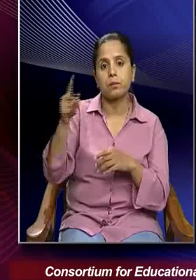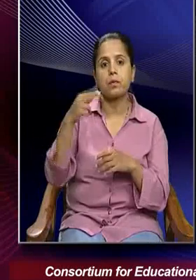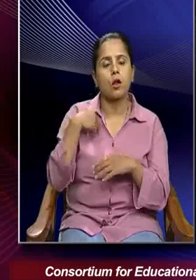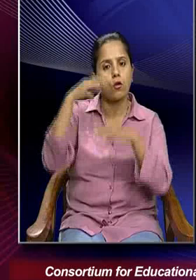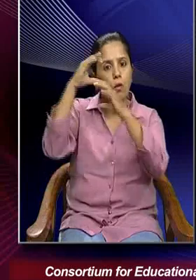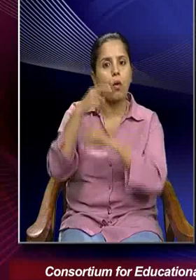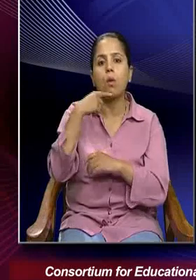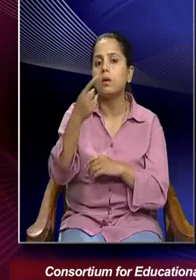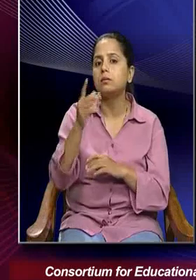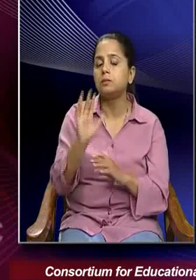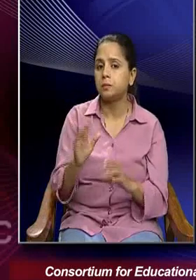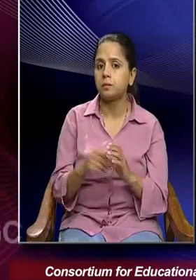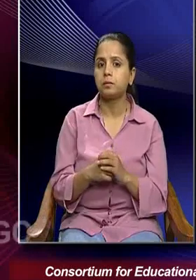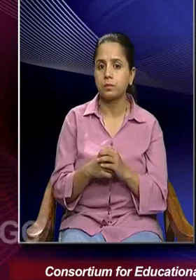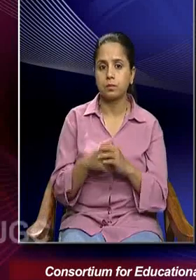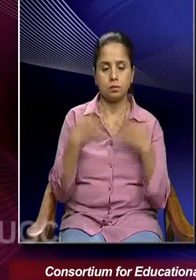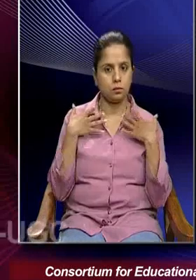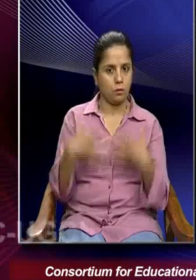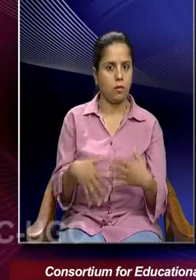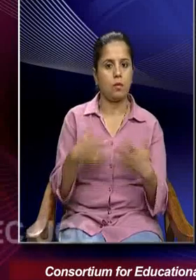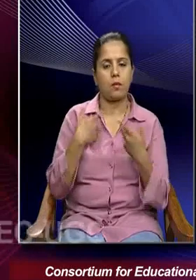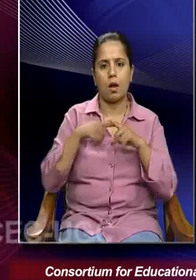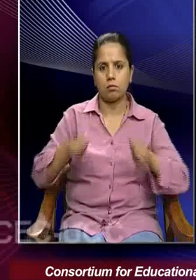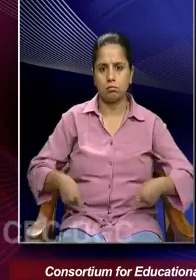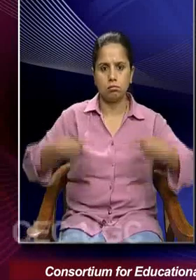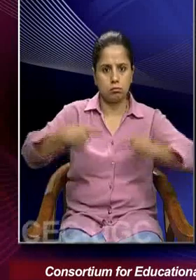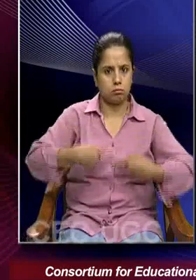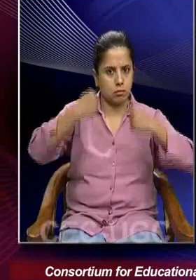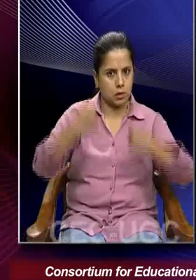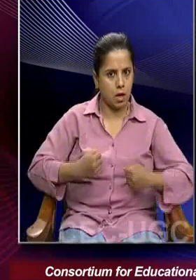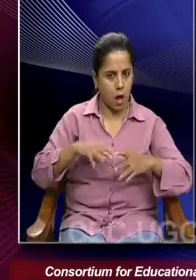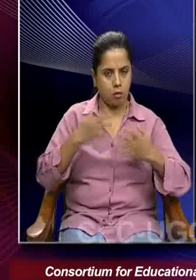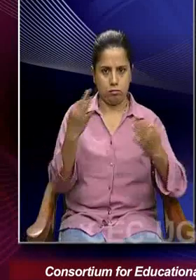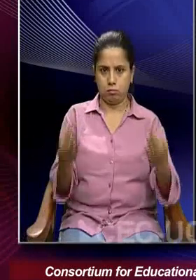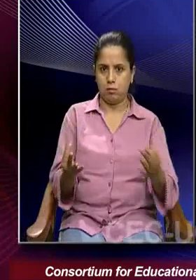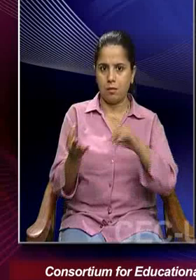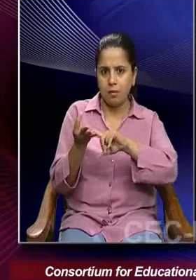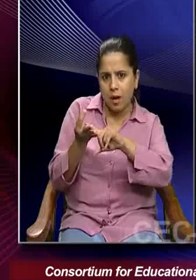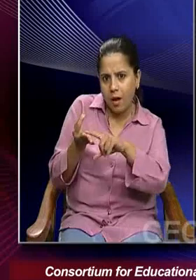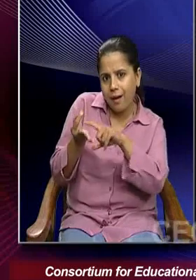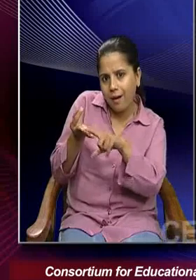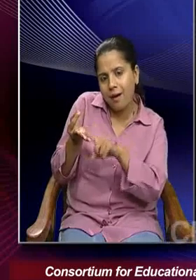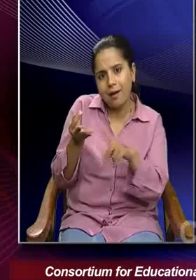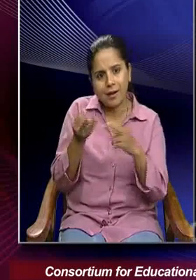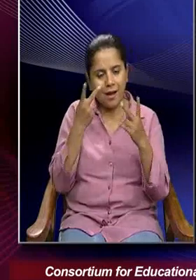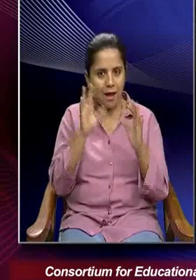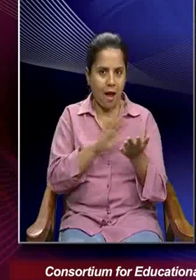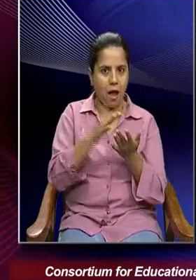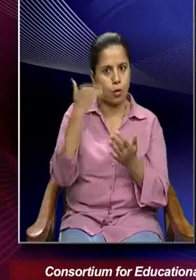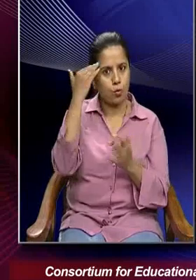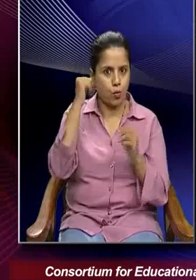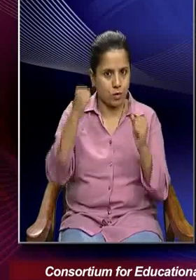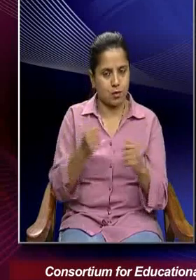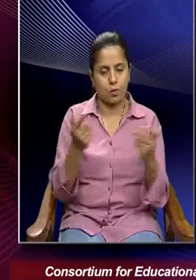focusing upon the bodily postures or our breath, it is serving a